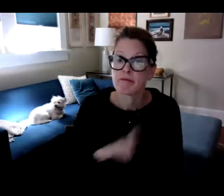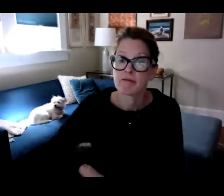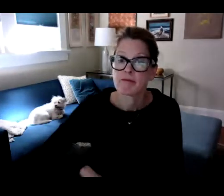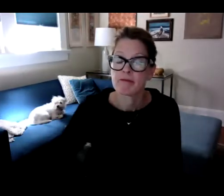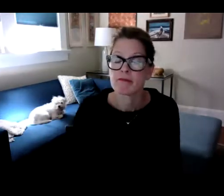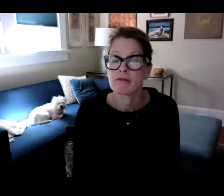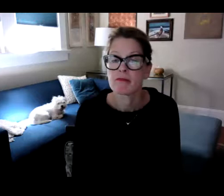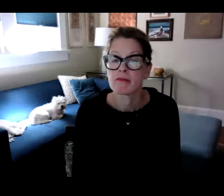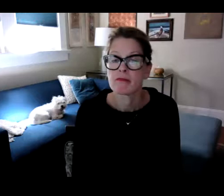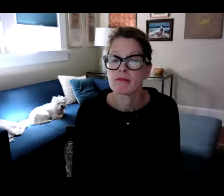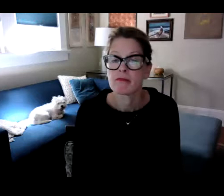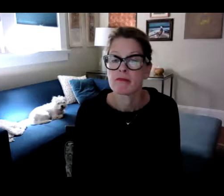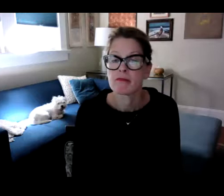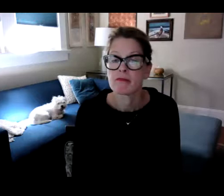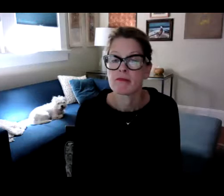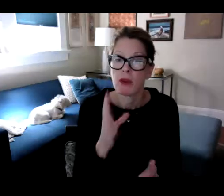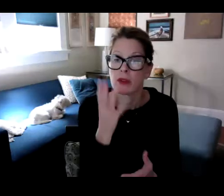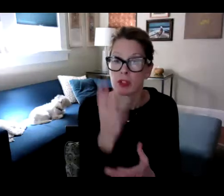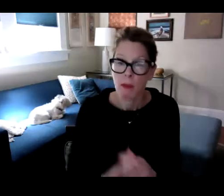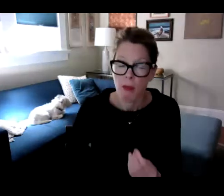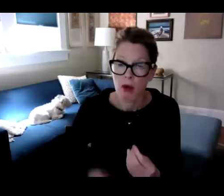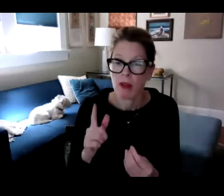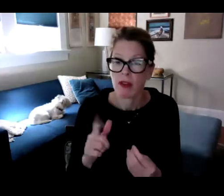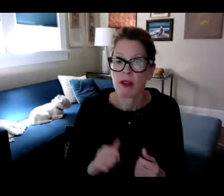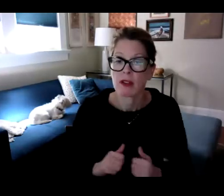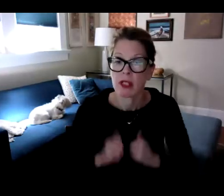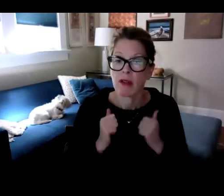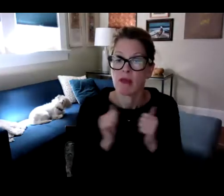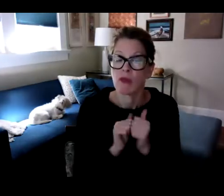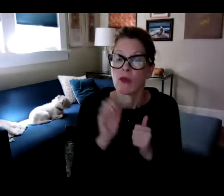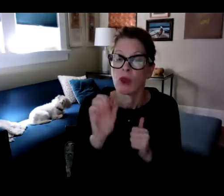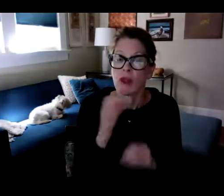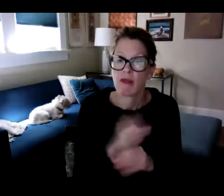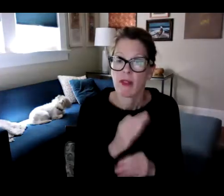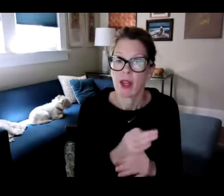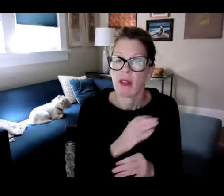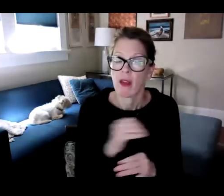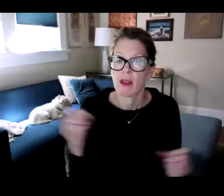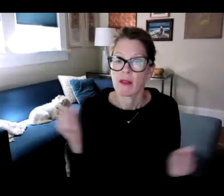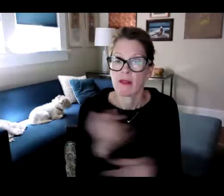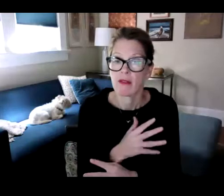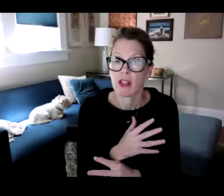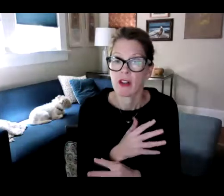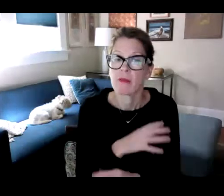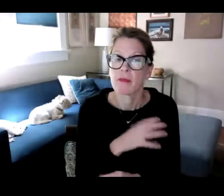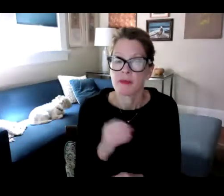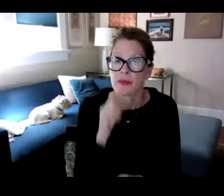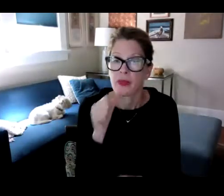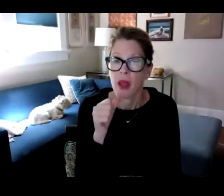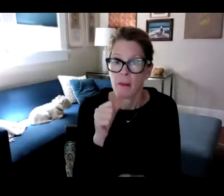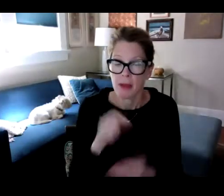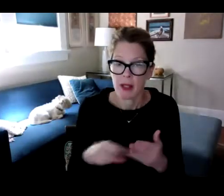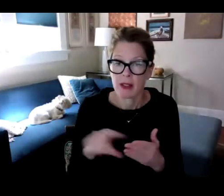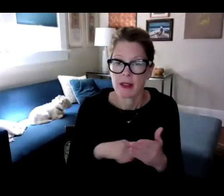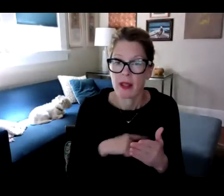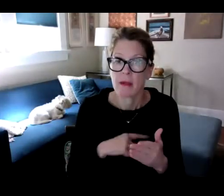That we may depart this life in your faith and fear, and not be condemned before the great judgment seat of Christ, we entreat